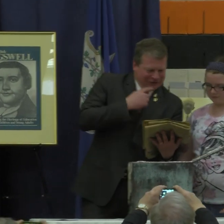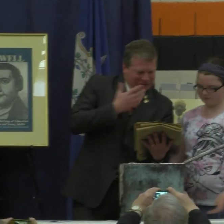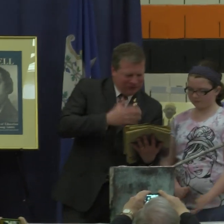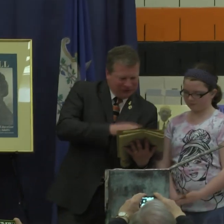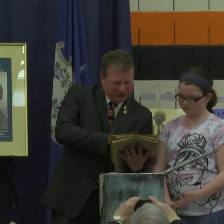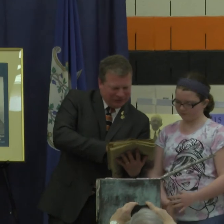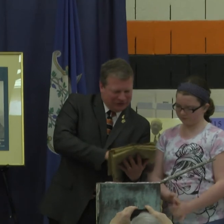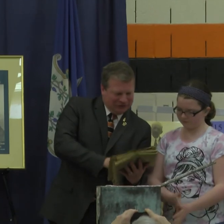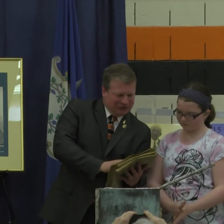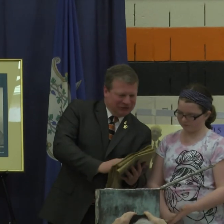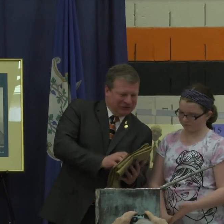Can't see.